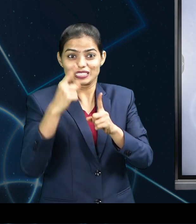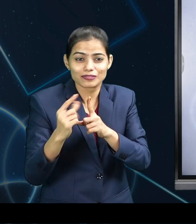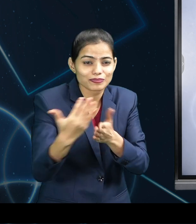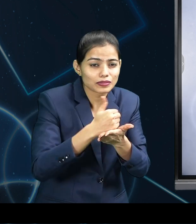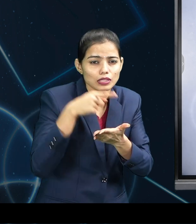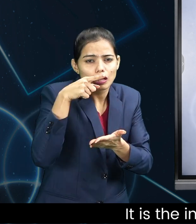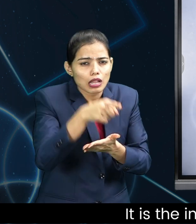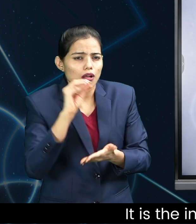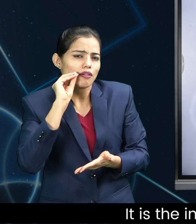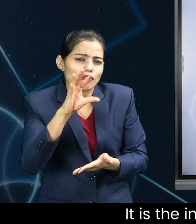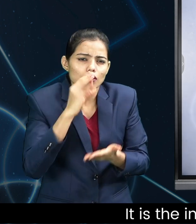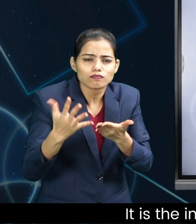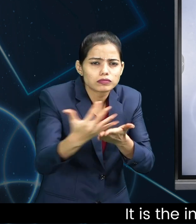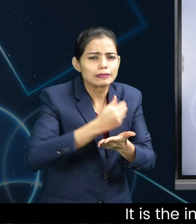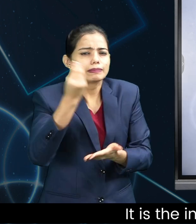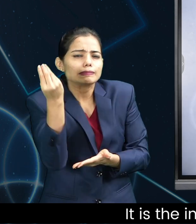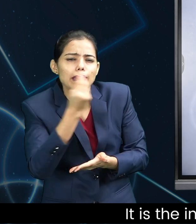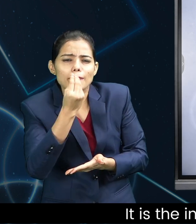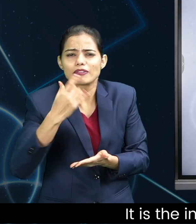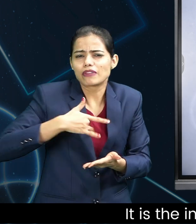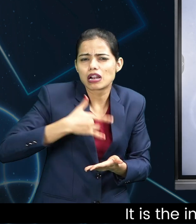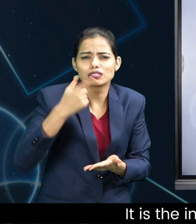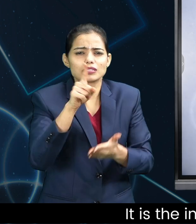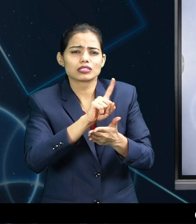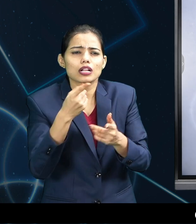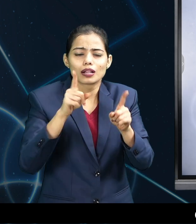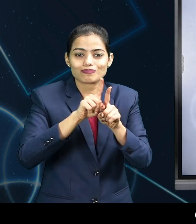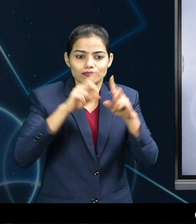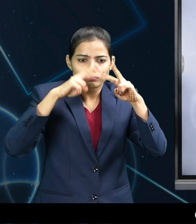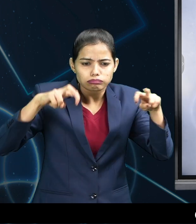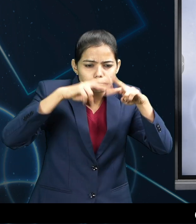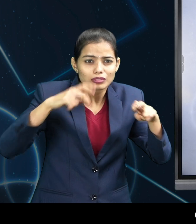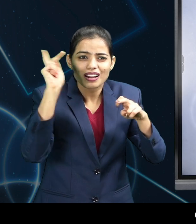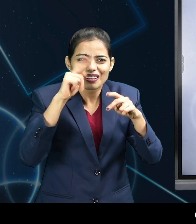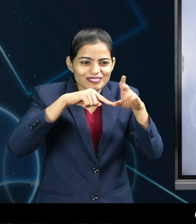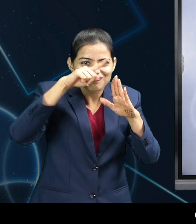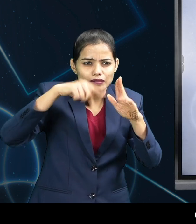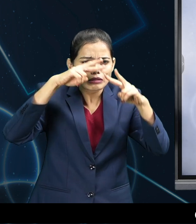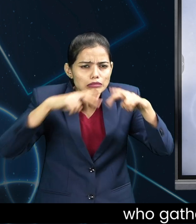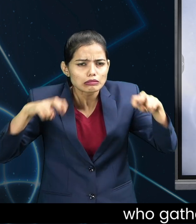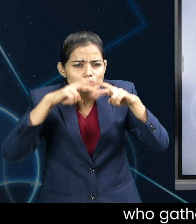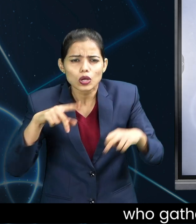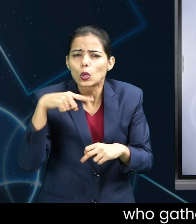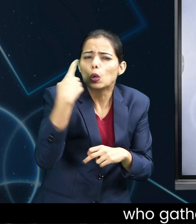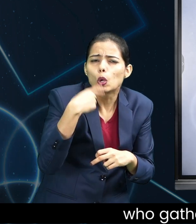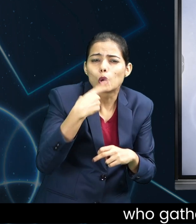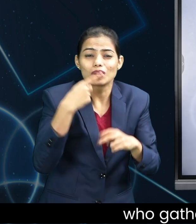Primary data. It is the information collected by someone like a researcher or investigator who gathered it directly for